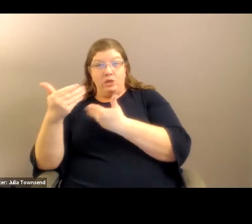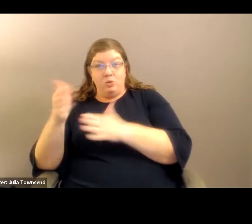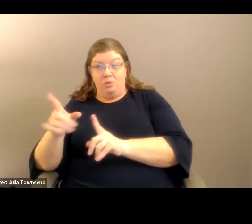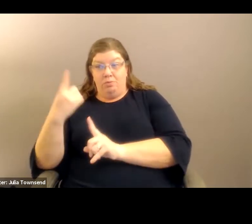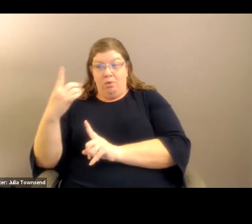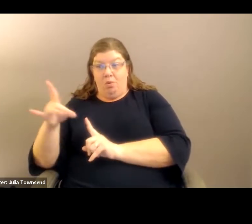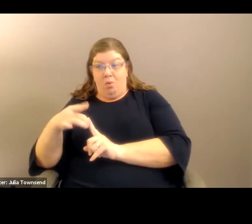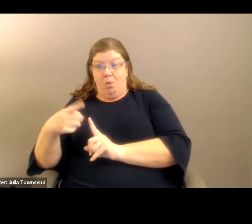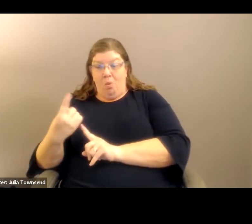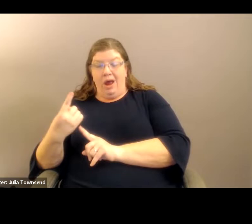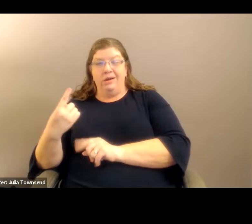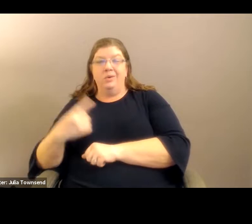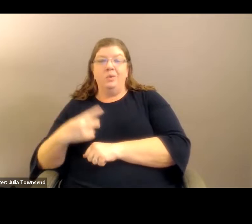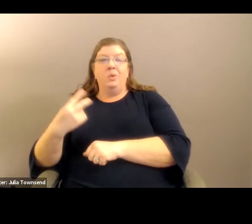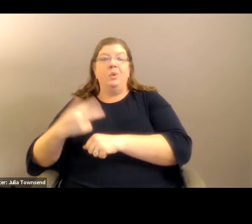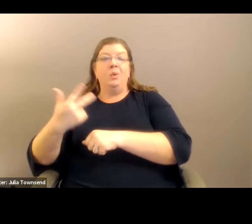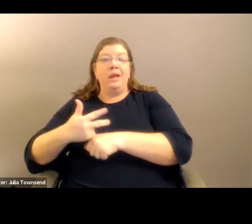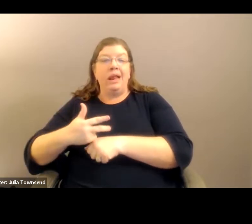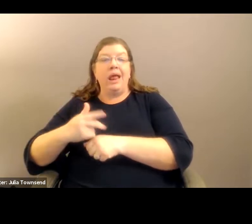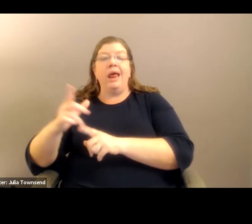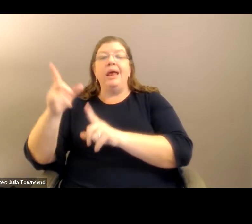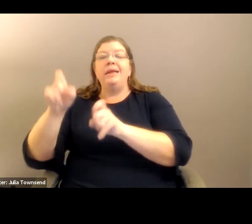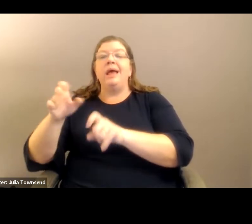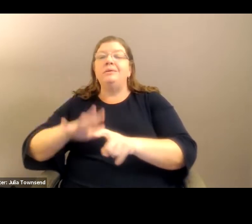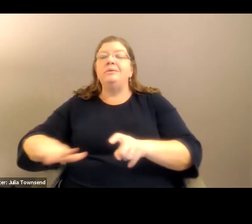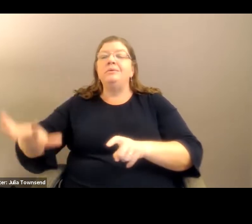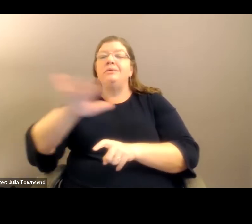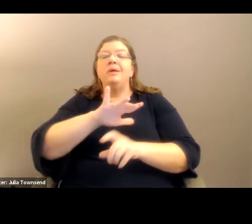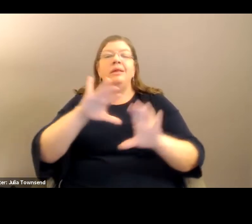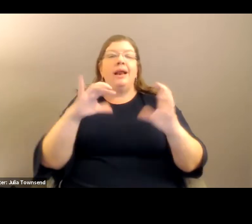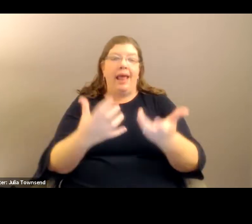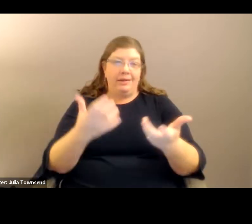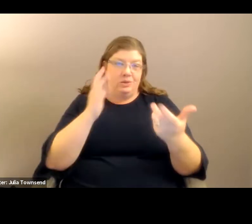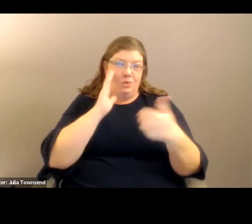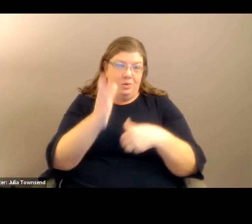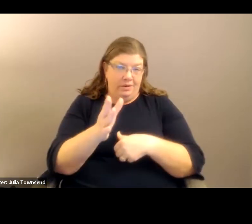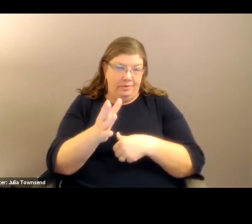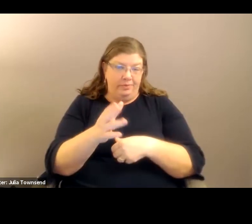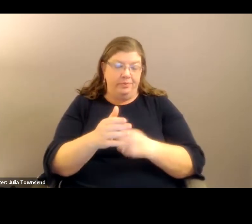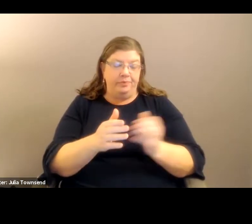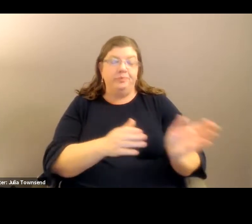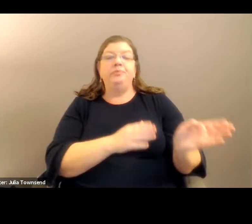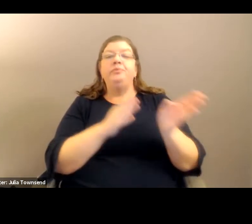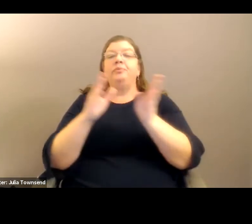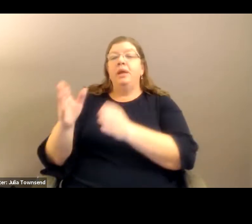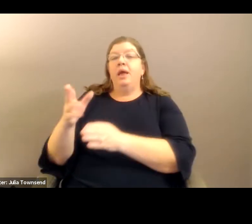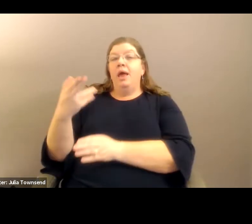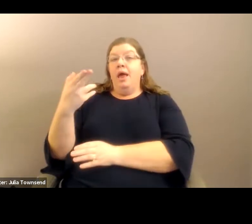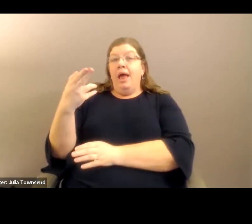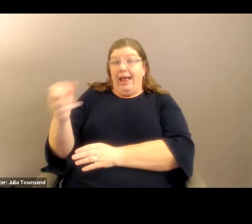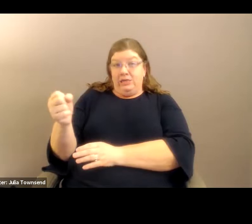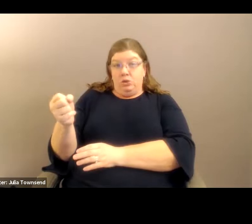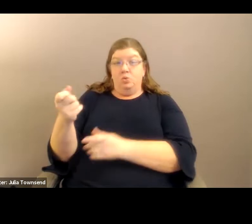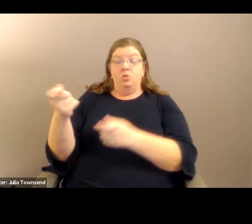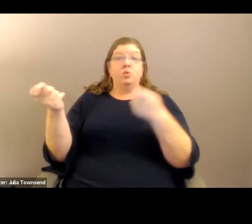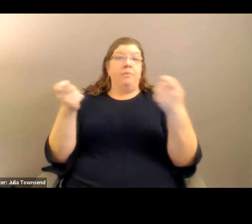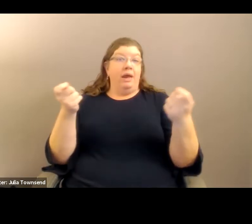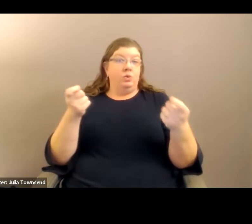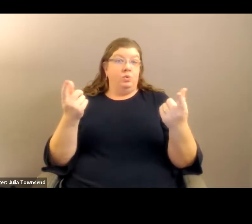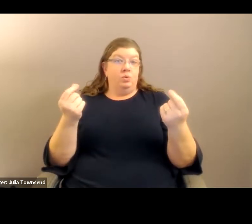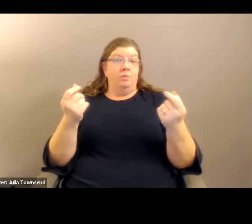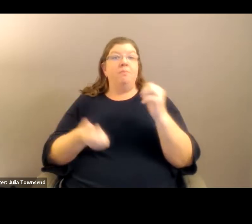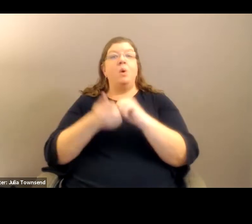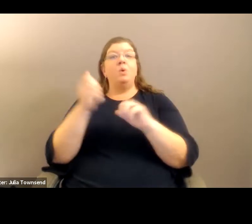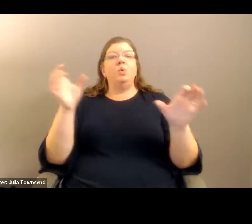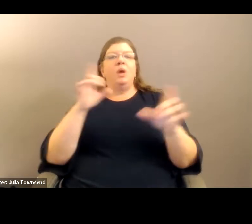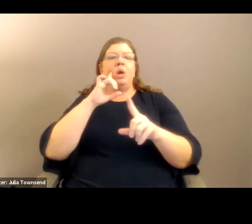then a few days later, they'll test the class. At high schools, to manage this, they're mostly